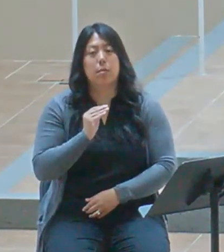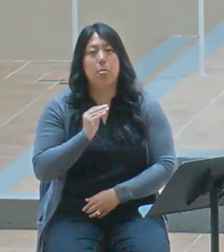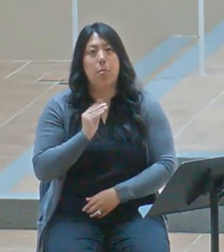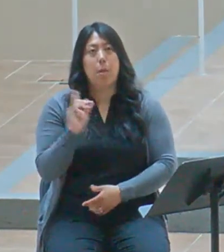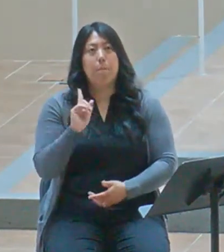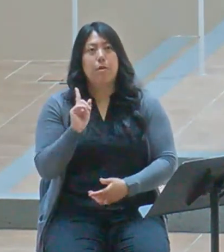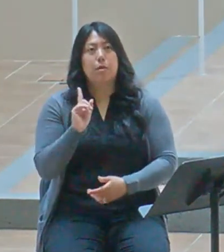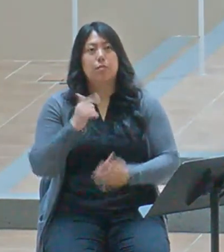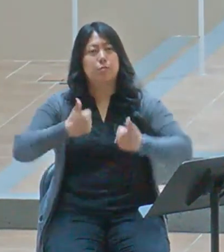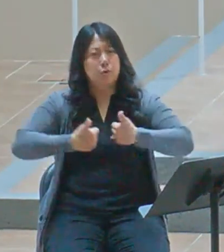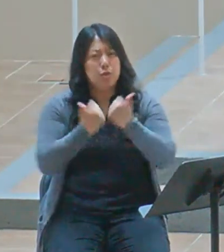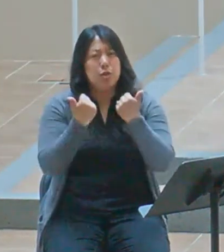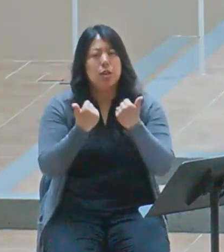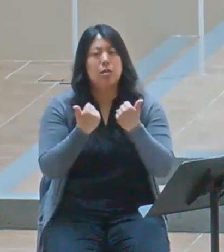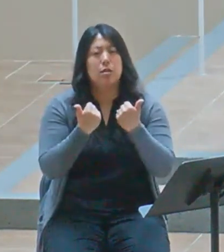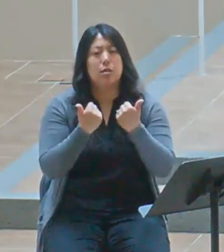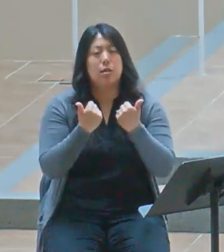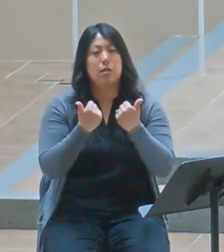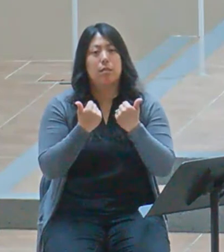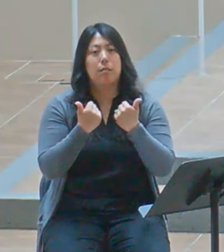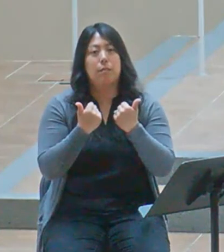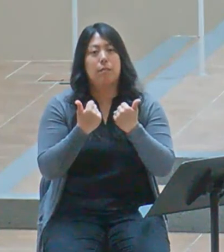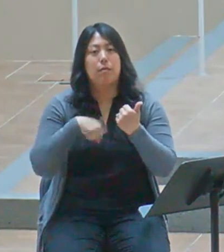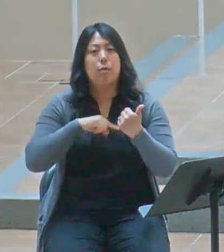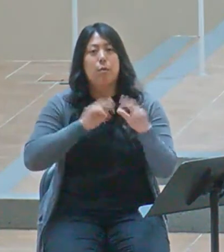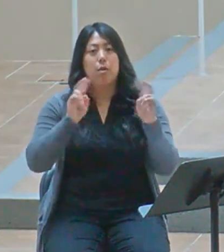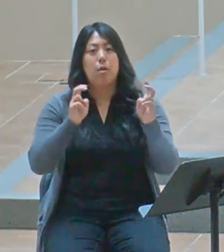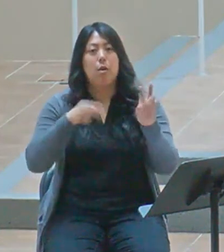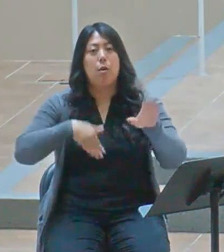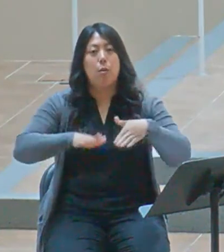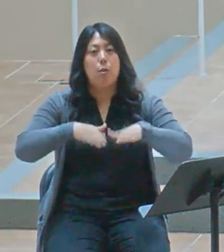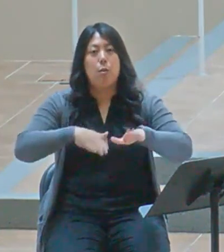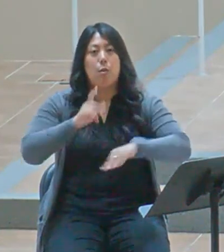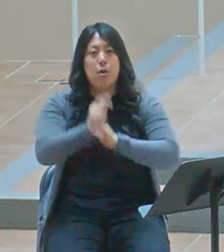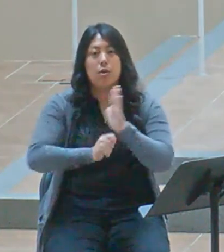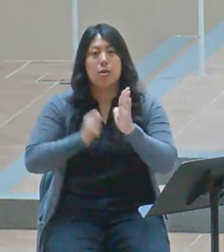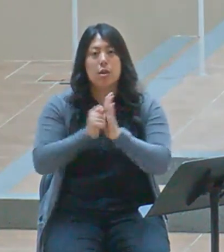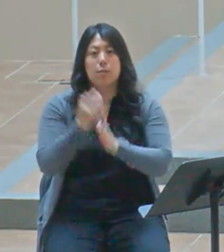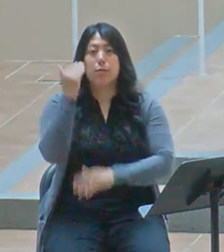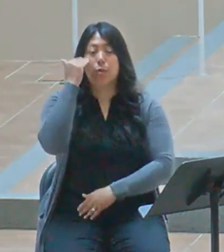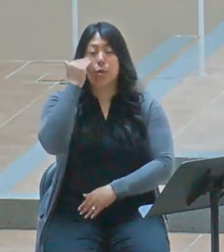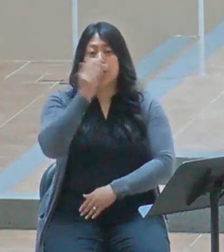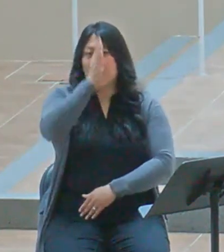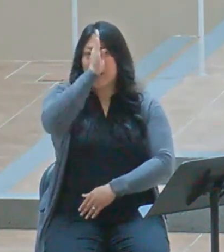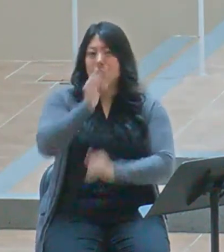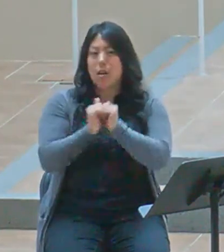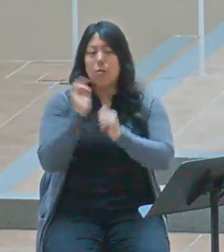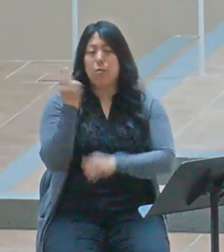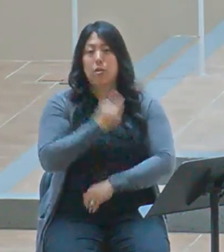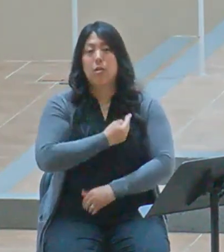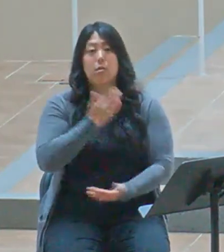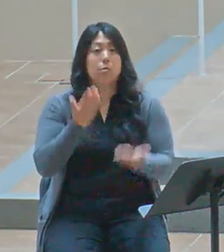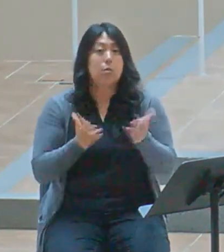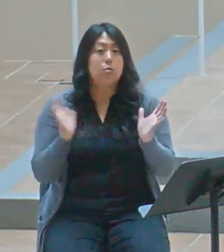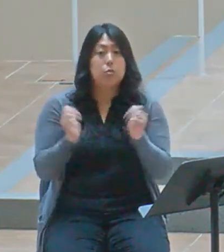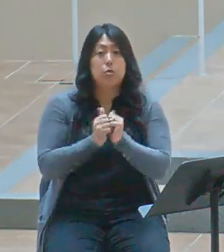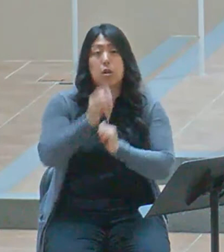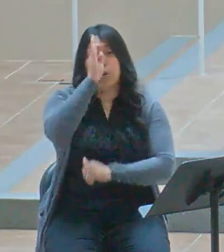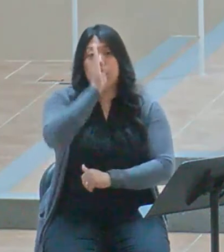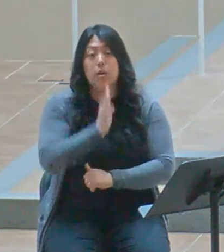where they're challenging or not, but we walk those times knowing God is with us, perhaps talking to God along the